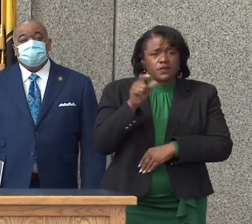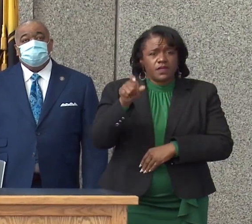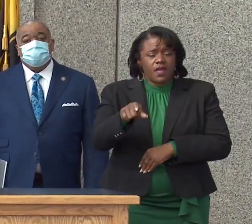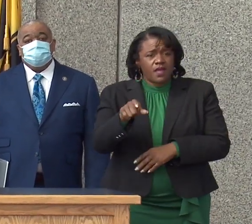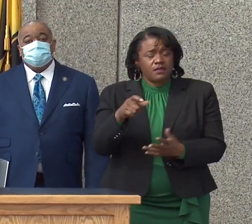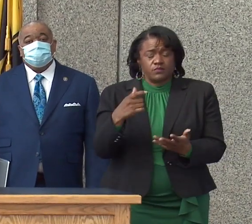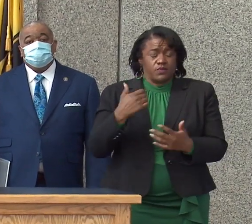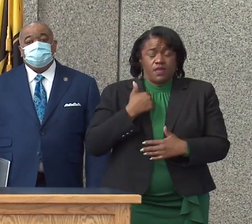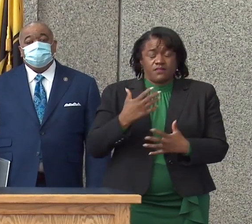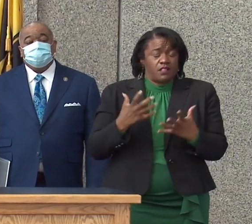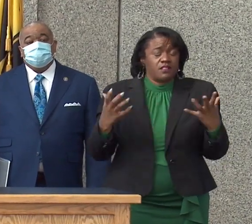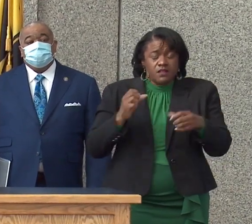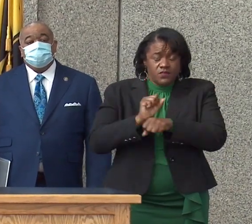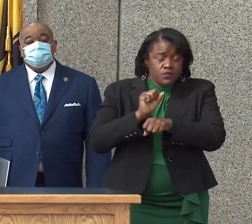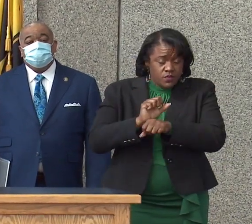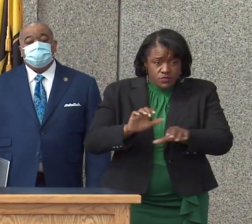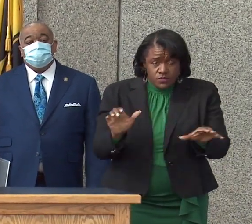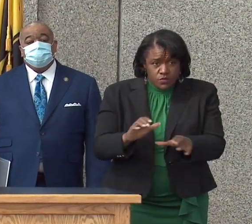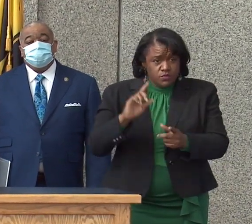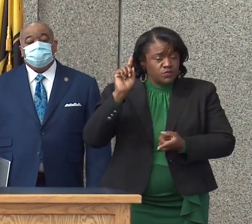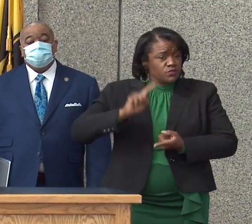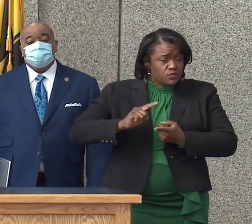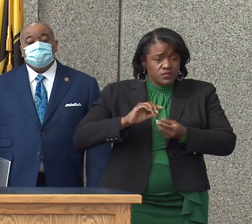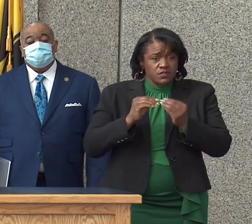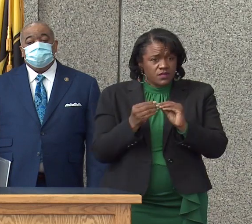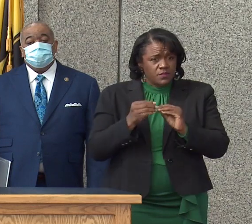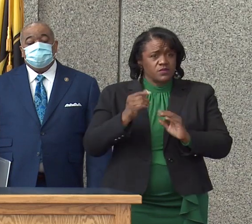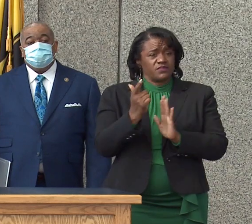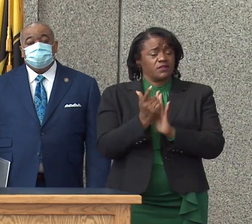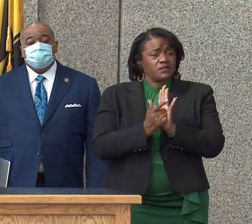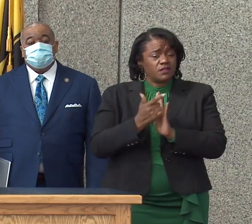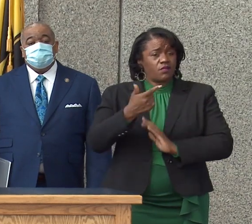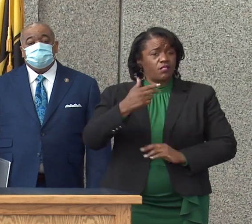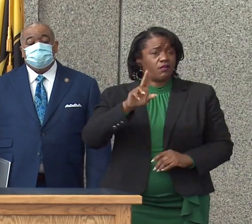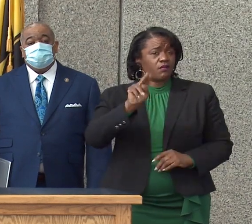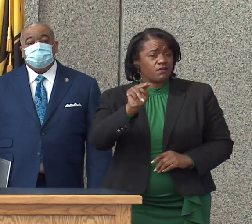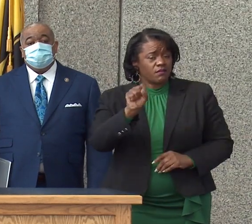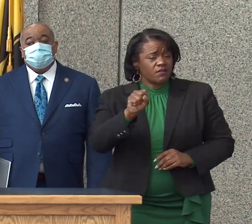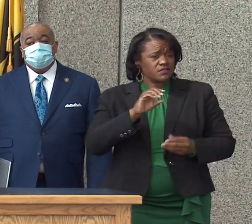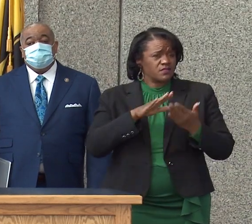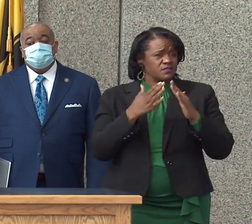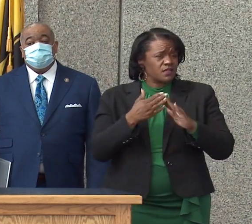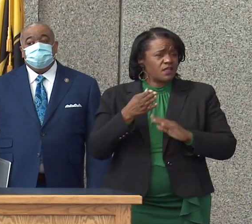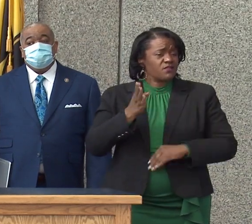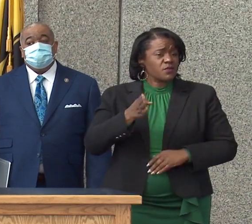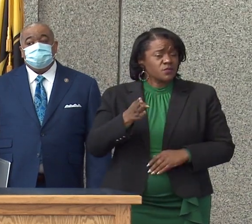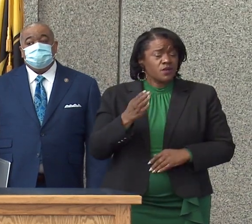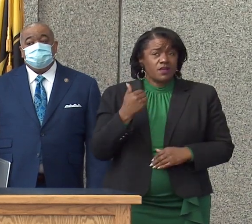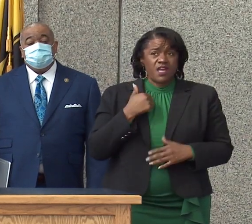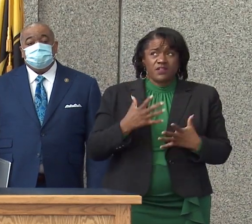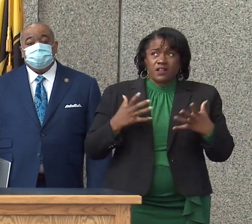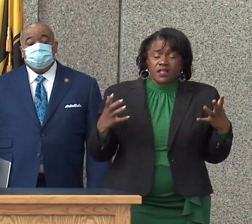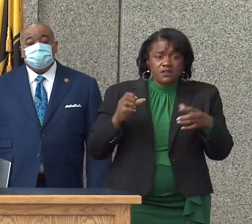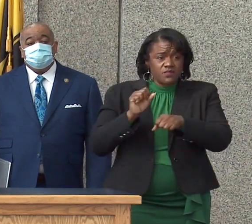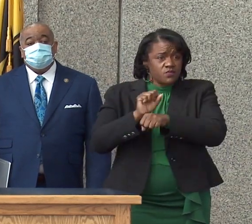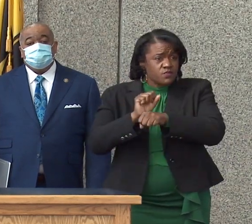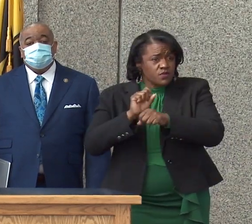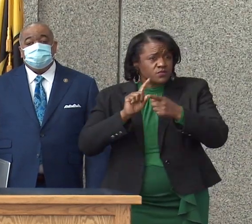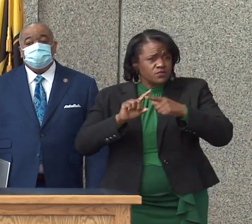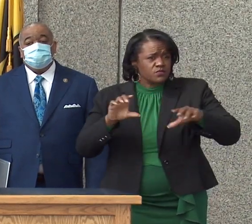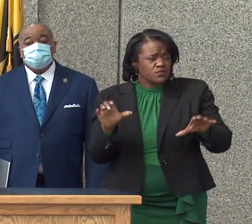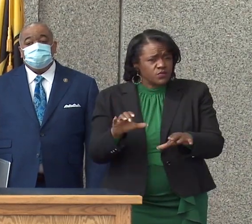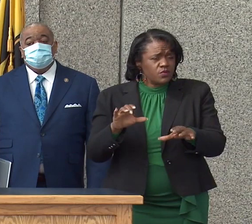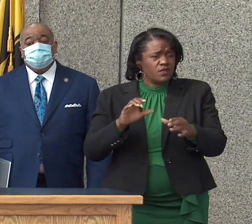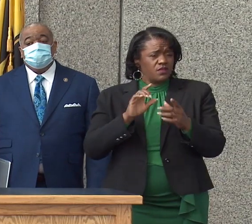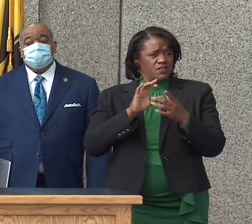a lot of work to do to reduce the number of illegal guns on the streets of Baltimore. We also have a lot of work to do when it